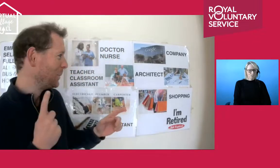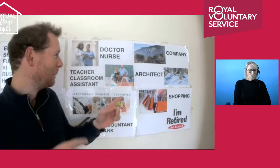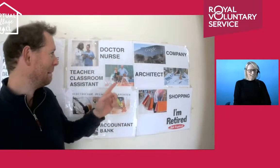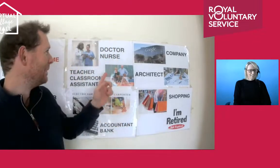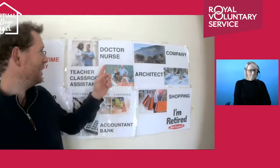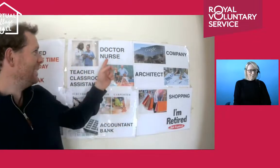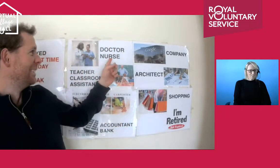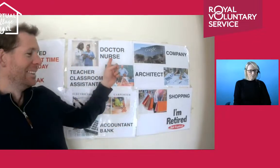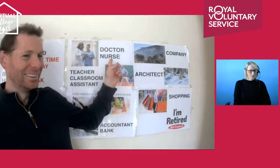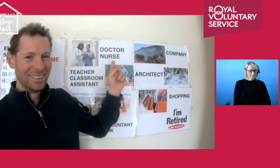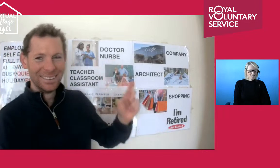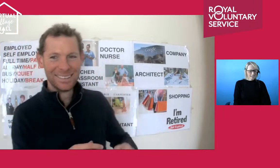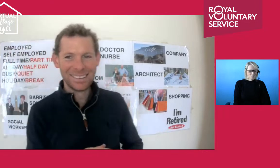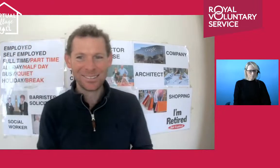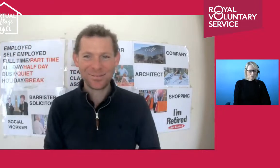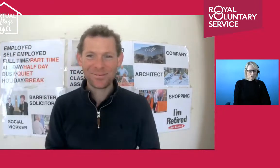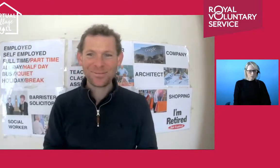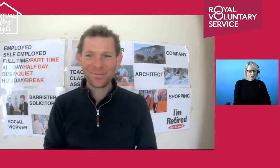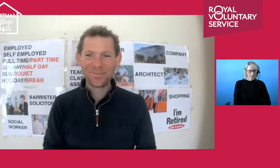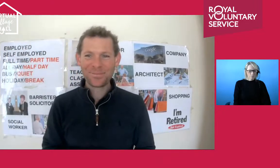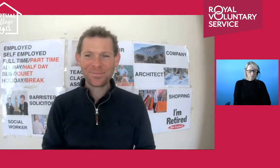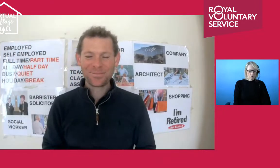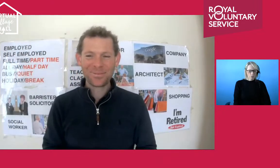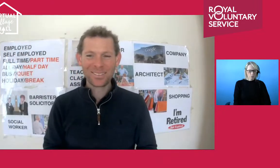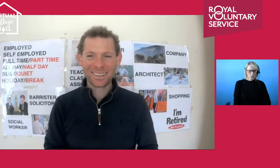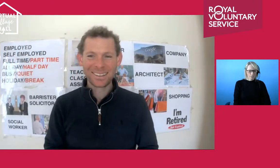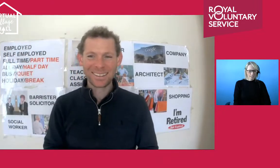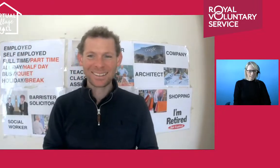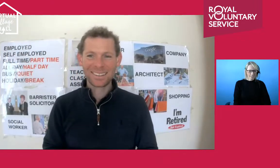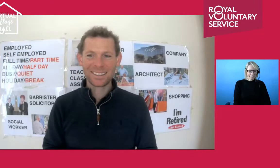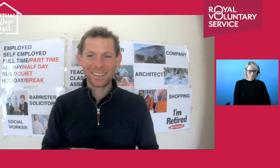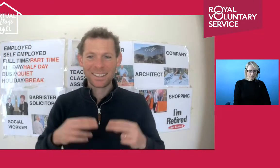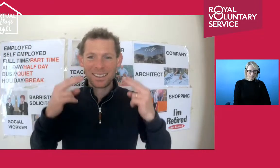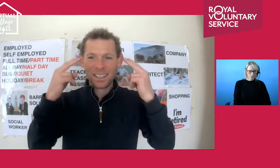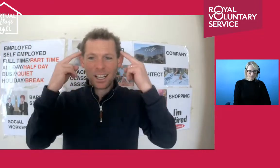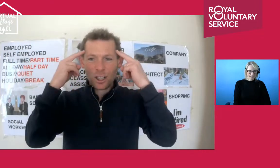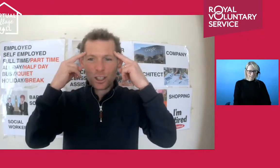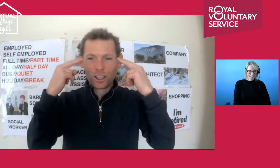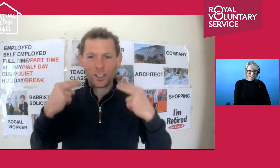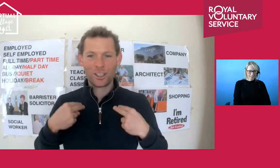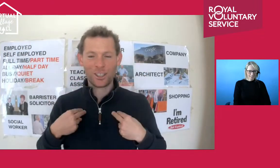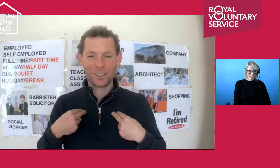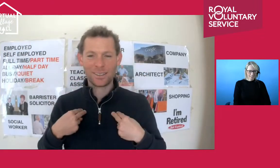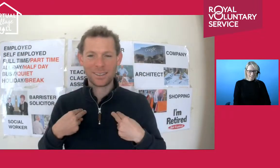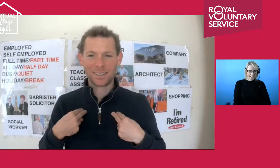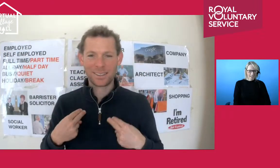yeah, I'm just checking that that's the correct sign for what you would use in England for doctor.